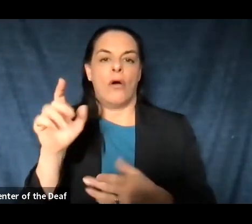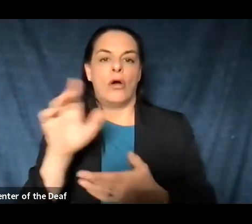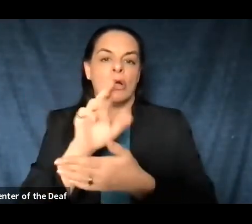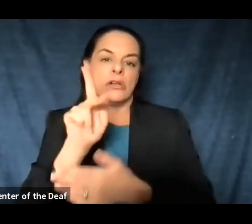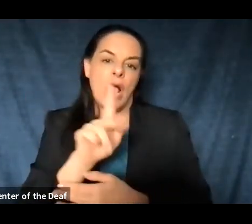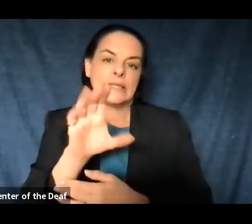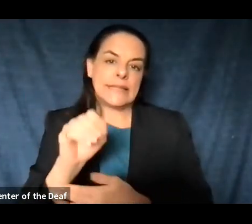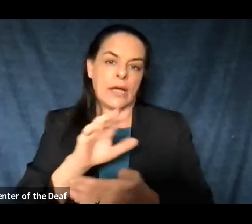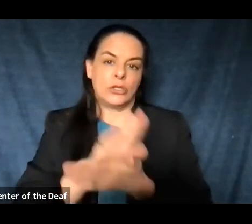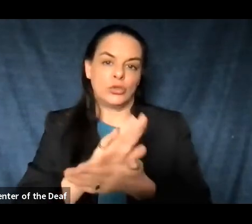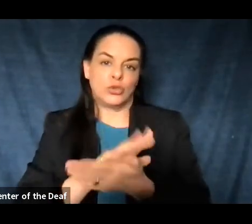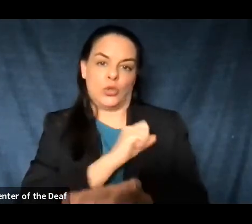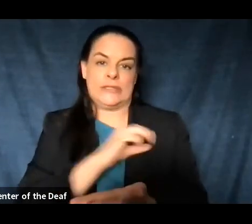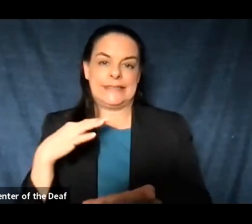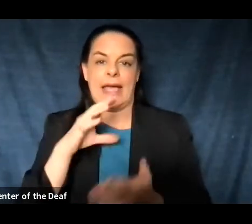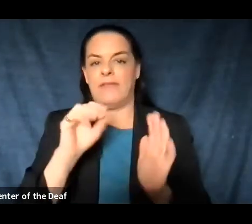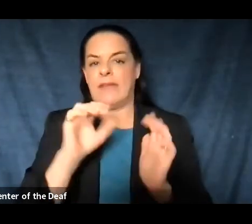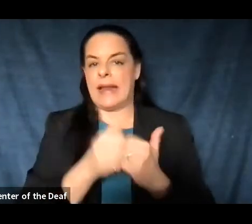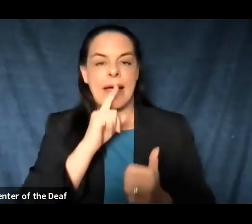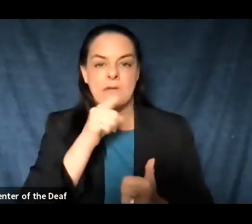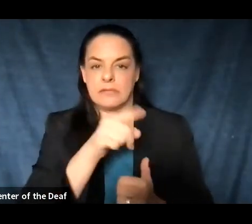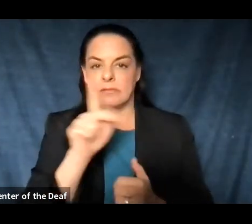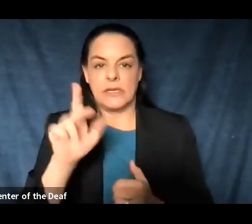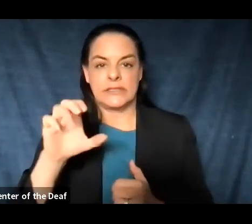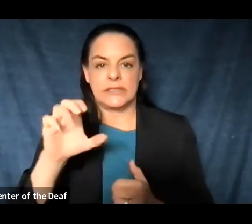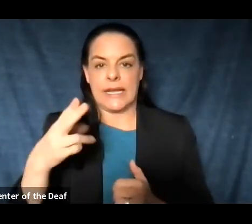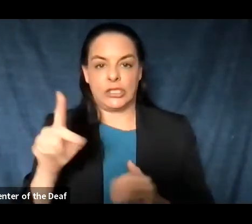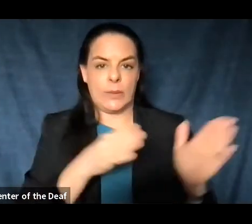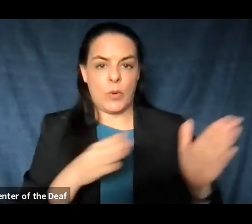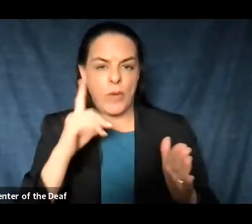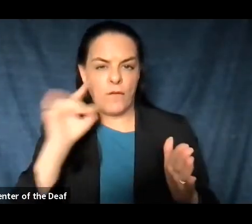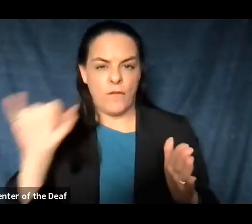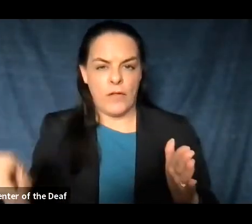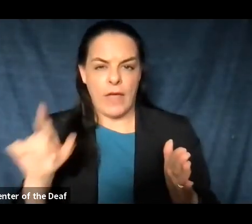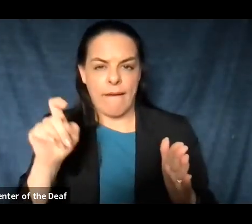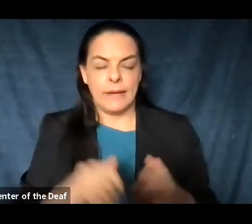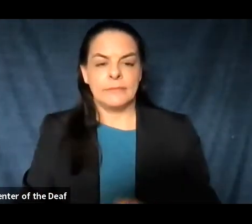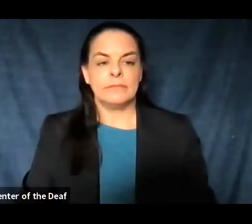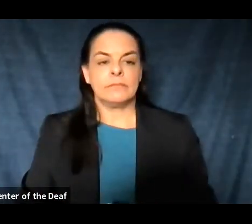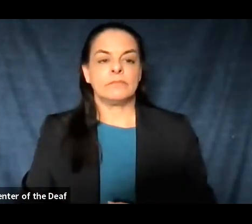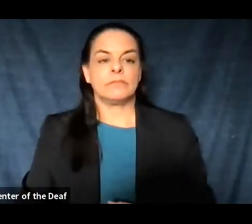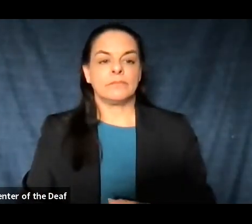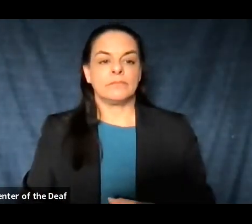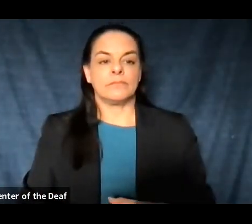for this? So, you know, we have talked about this with our partners about how that'll